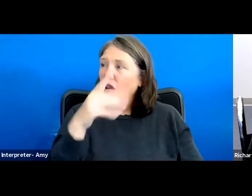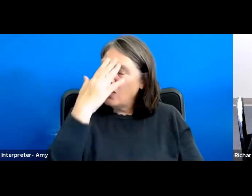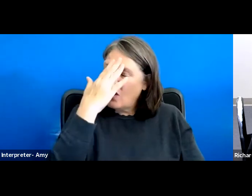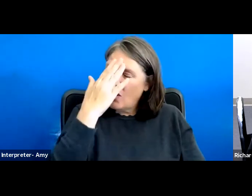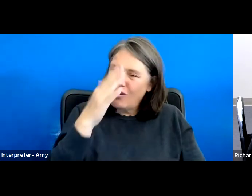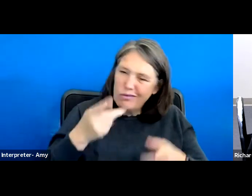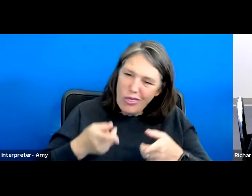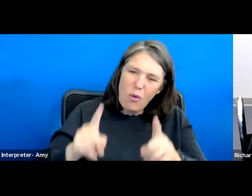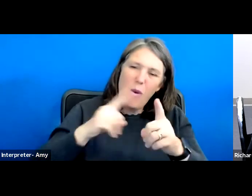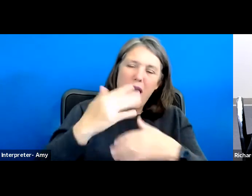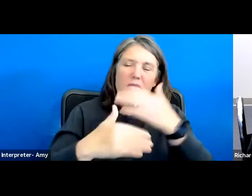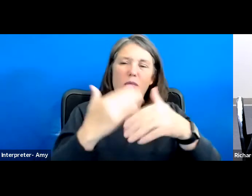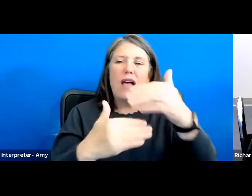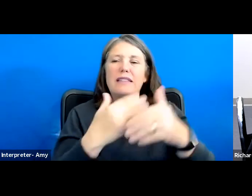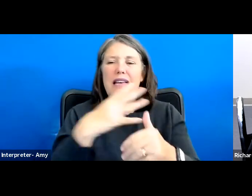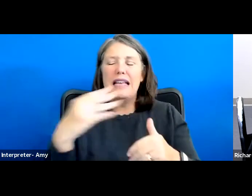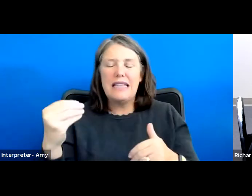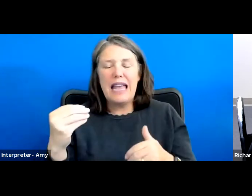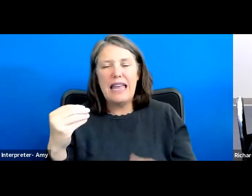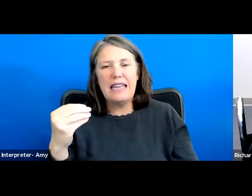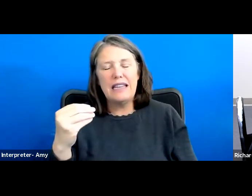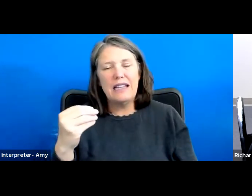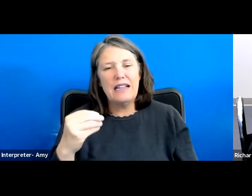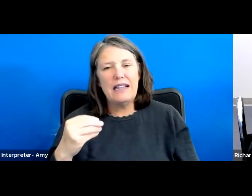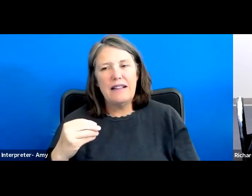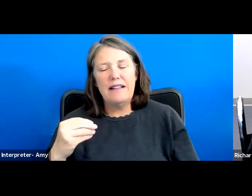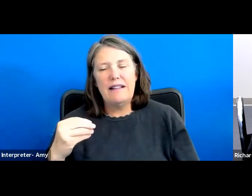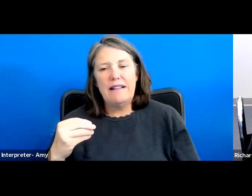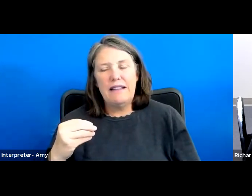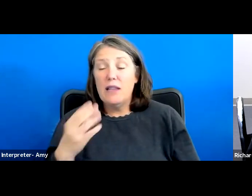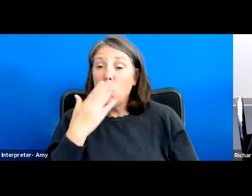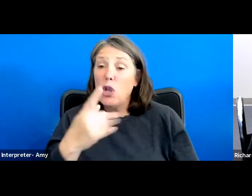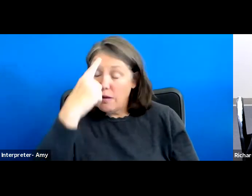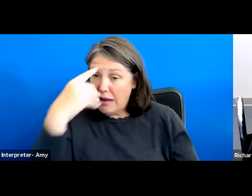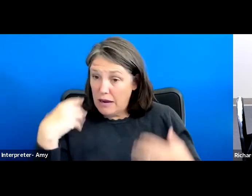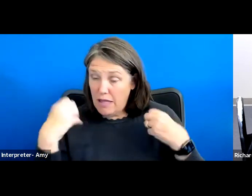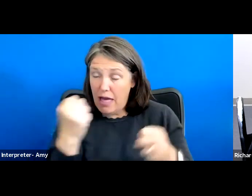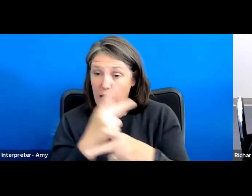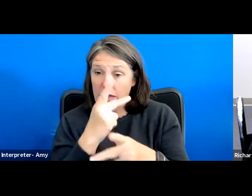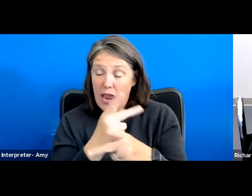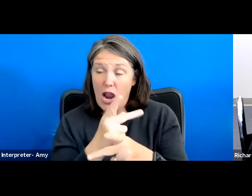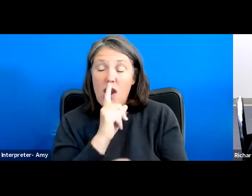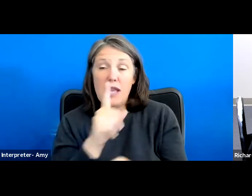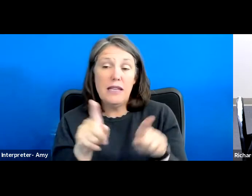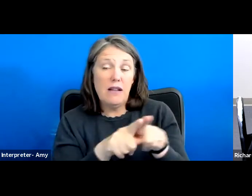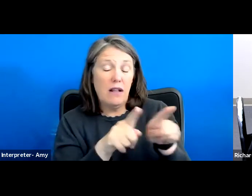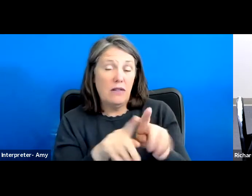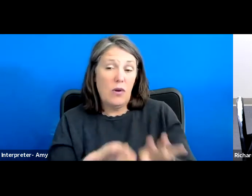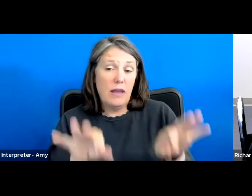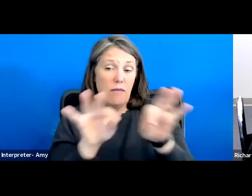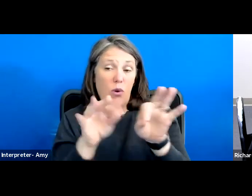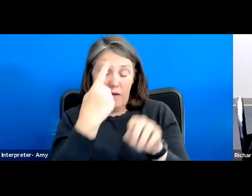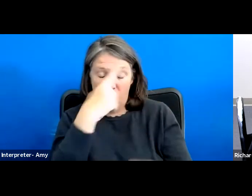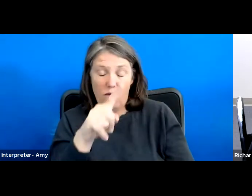throughout the whole process, and as well as good mental health care is also important